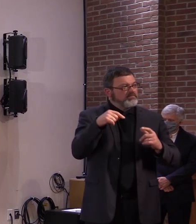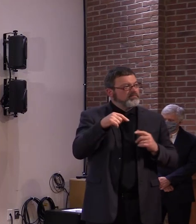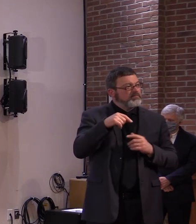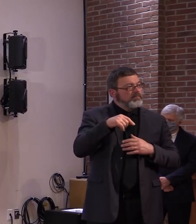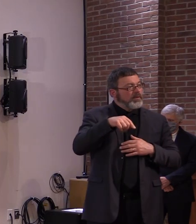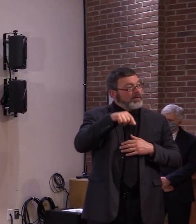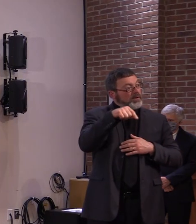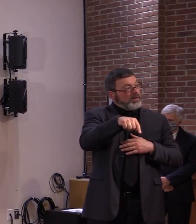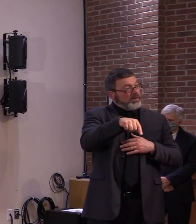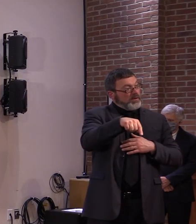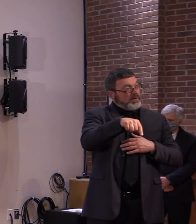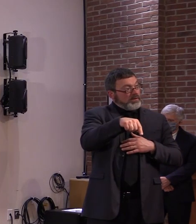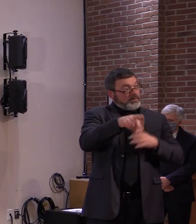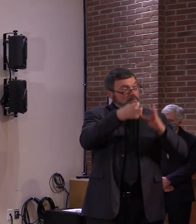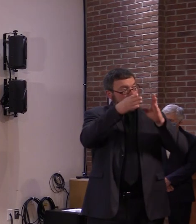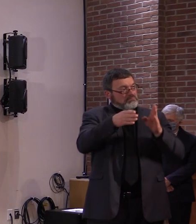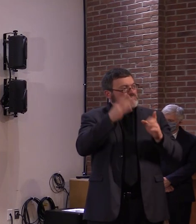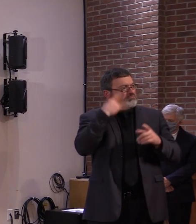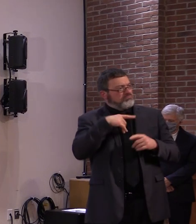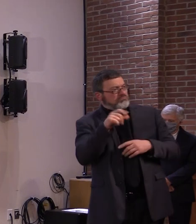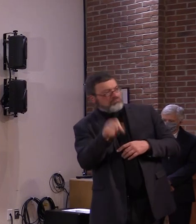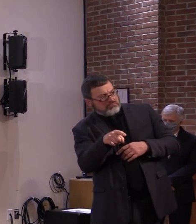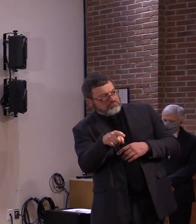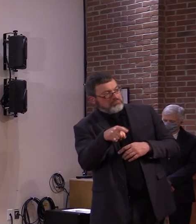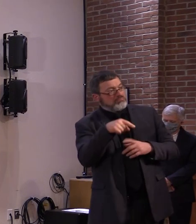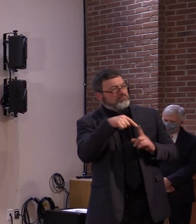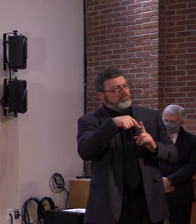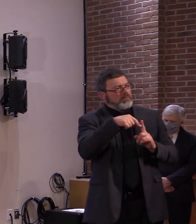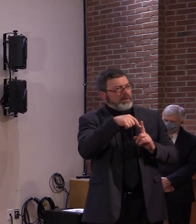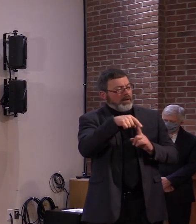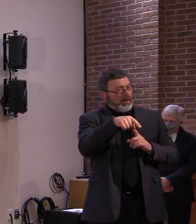tracing, or is it optional?